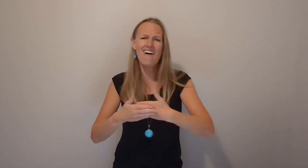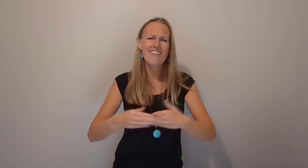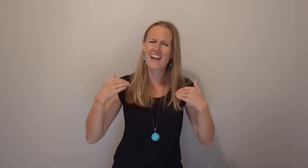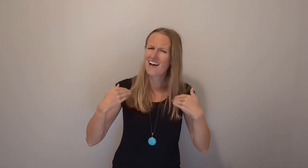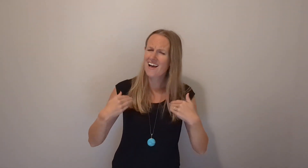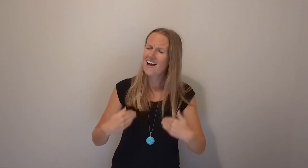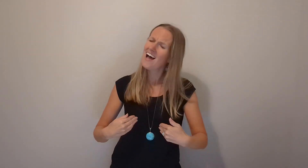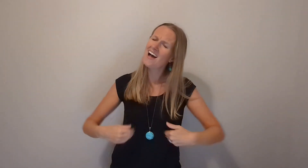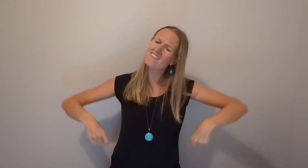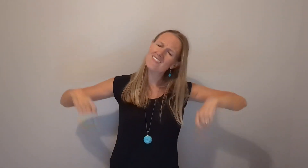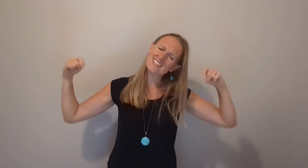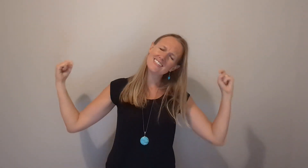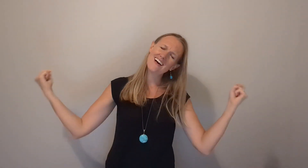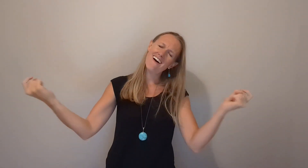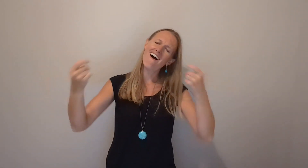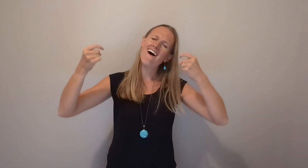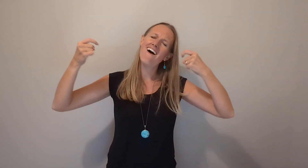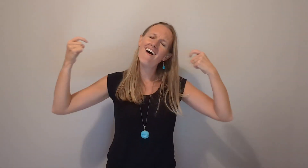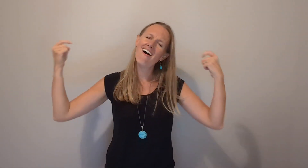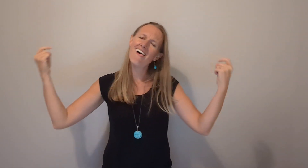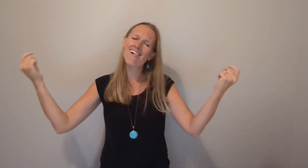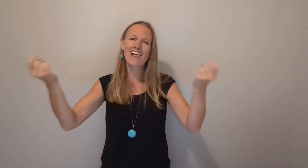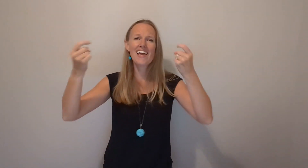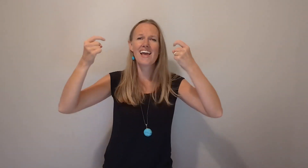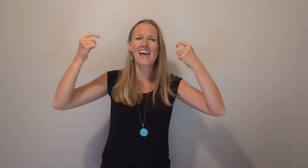all that I have is a hallelujah,